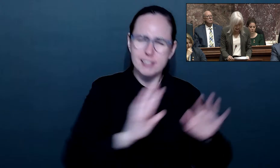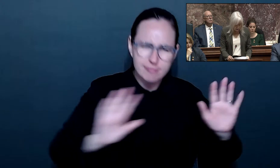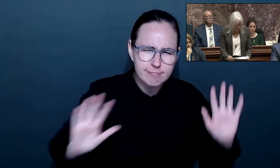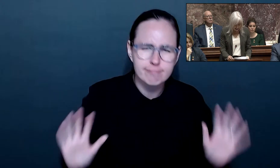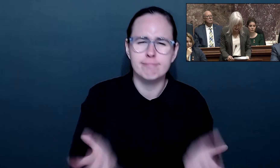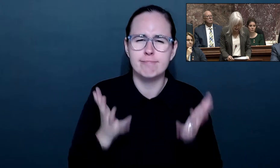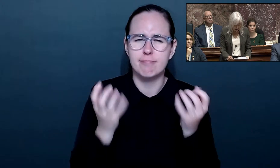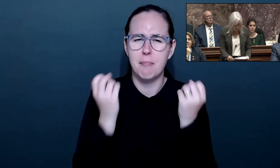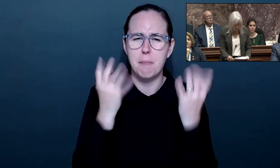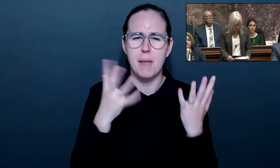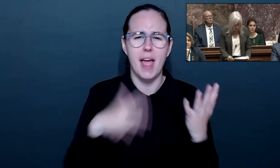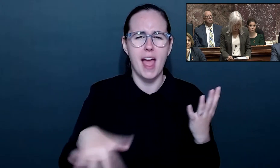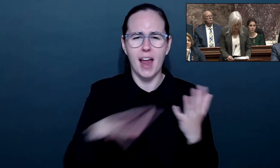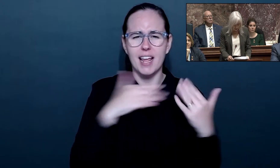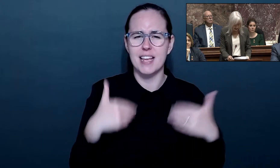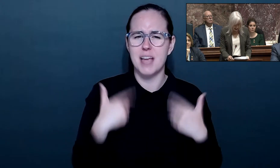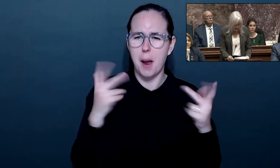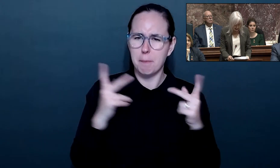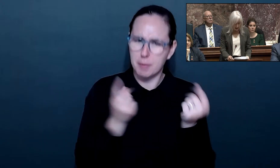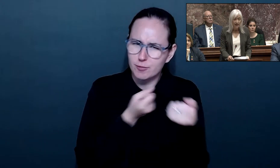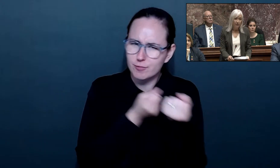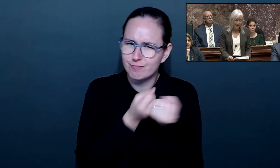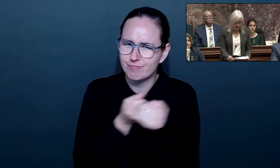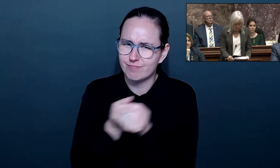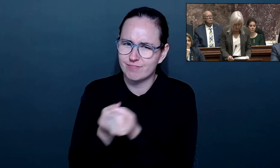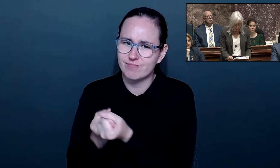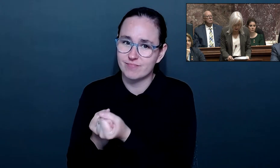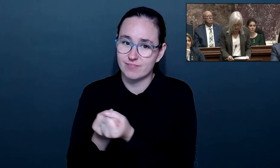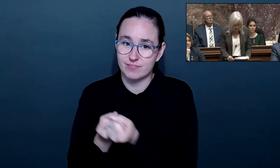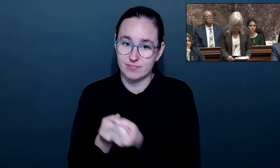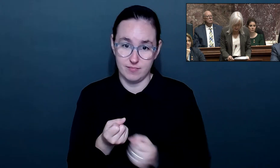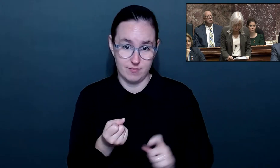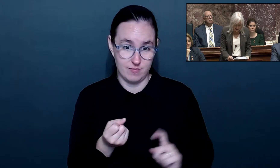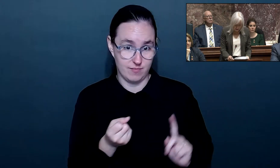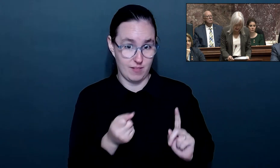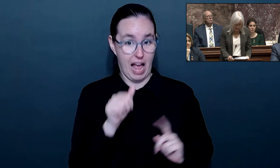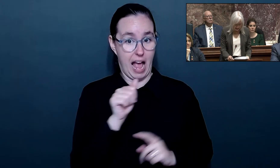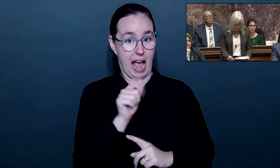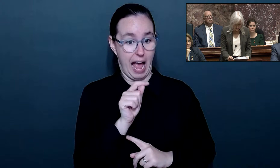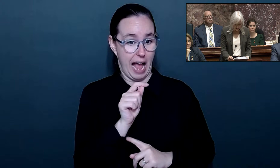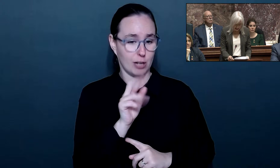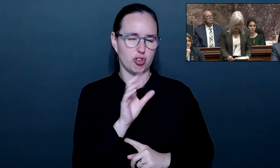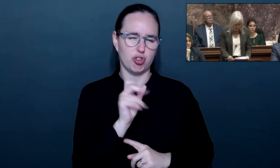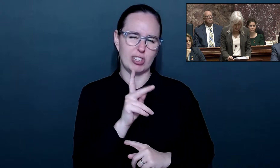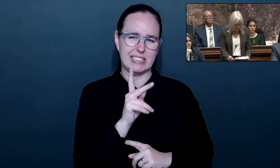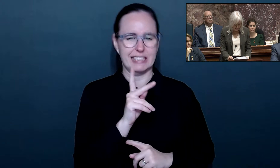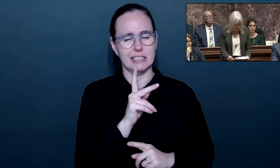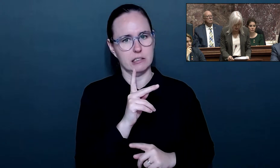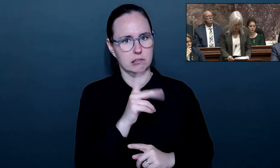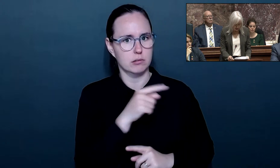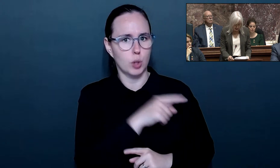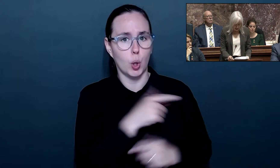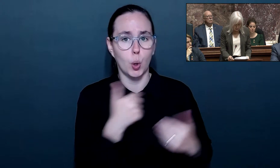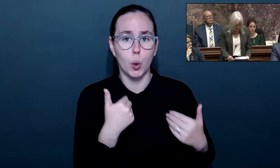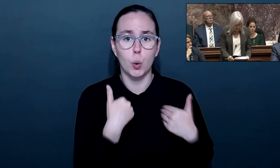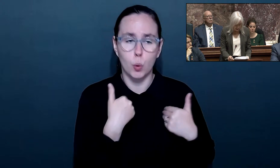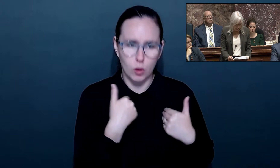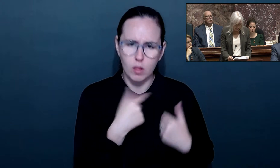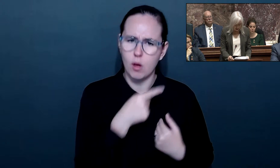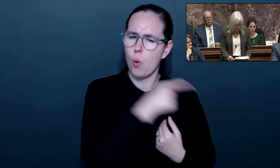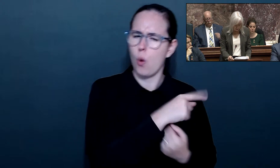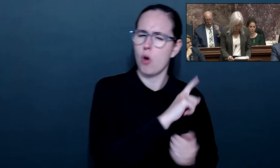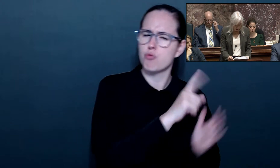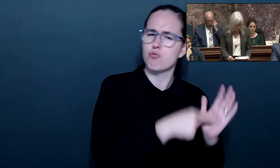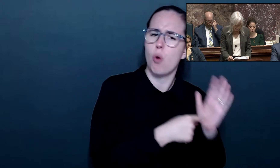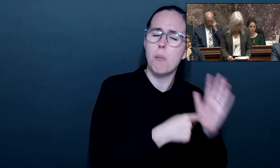link at-risk kids with role models, for example, veterans, police, first responders, with his